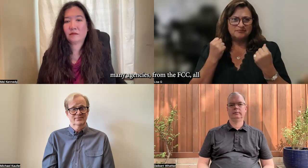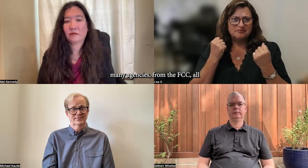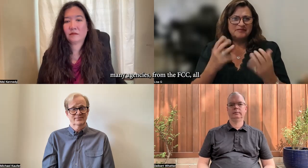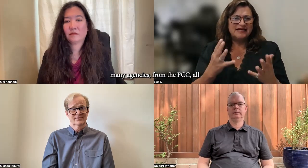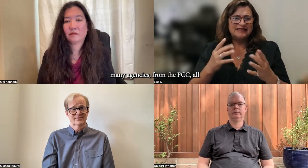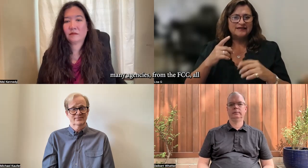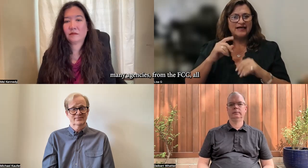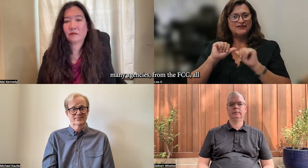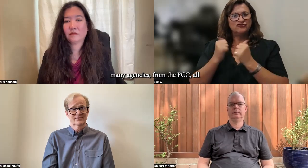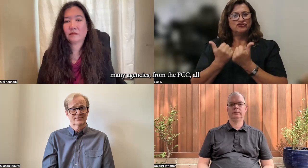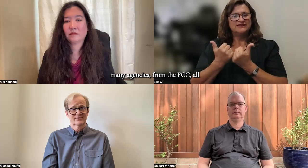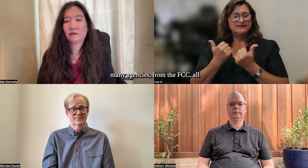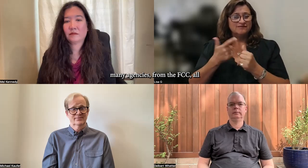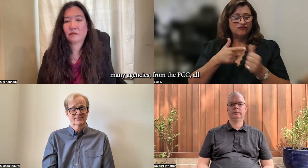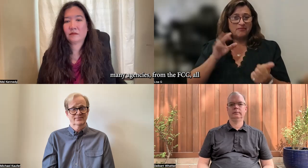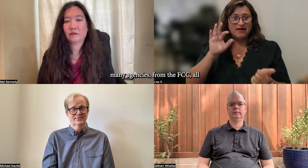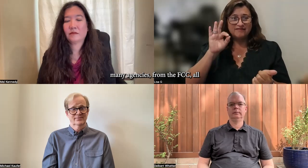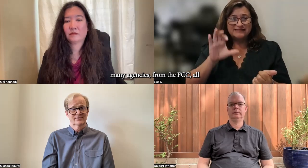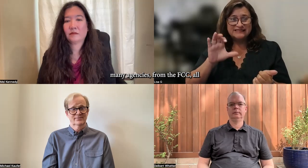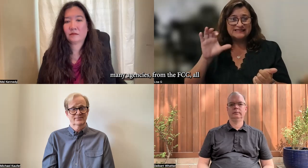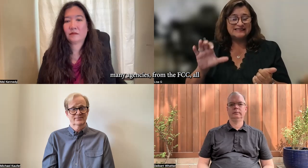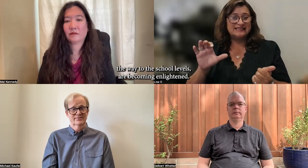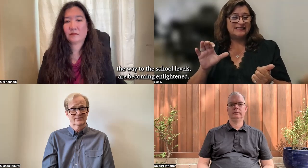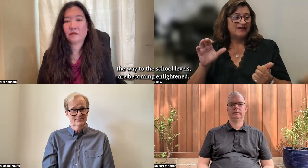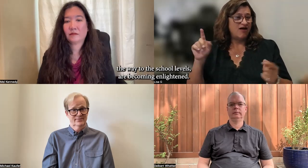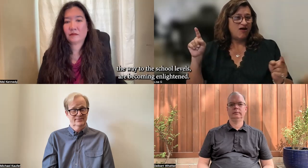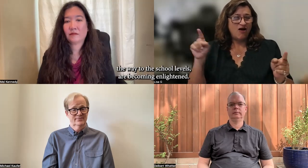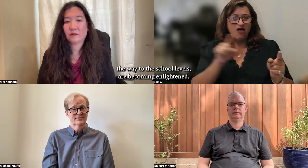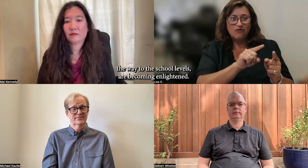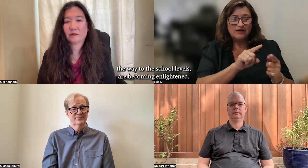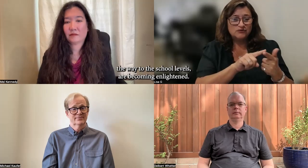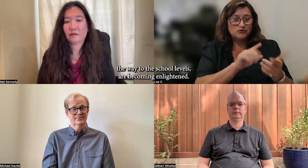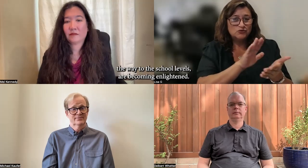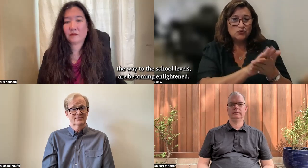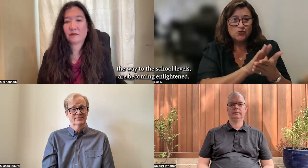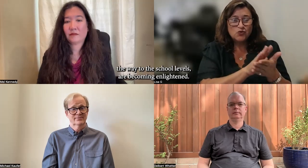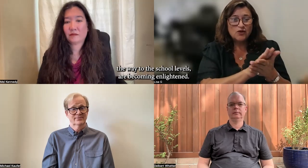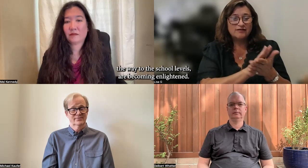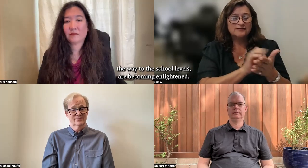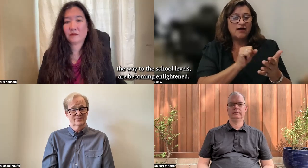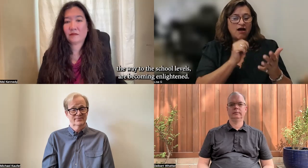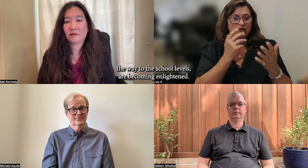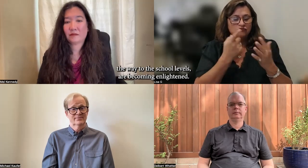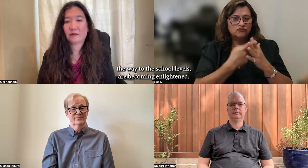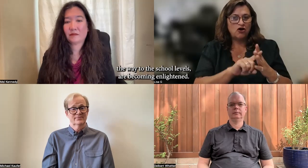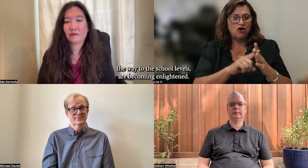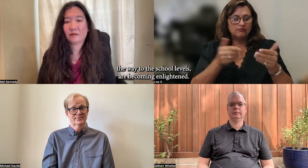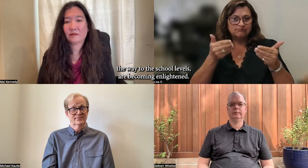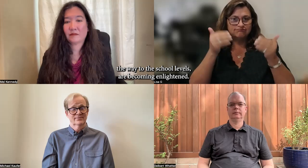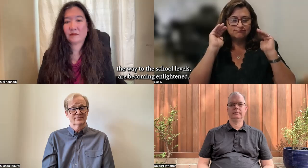many agencies, from the FCC all the way to the school levels, are becoming